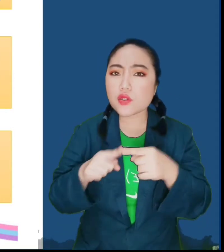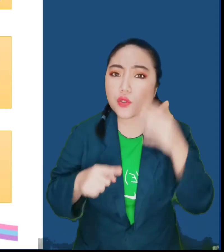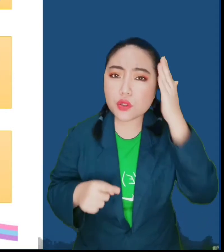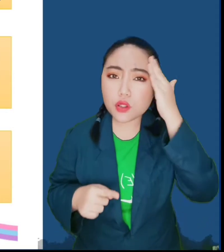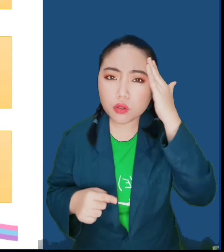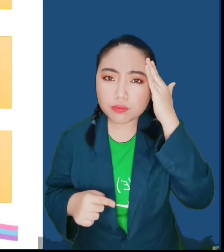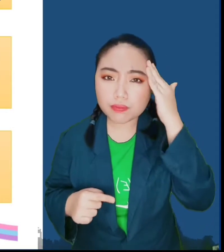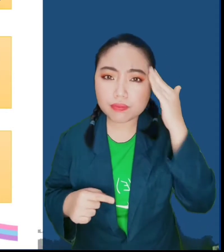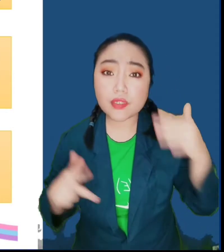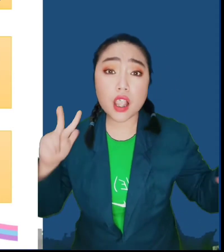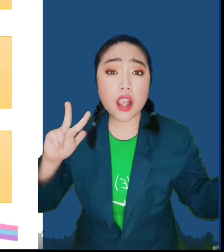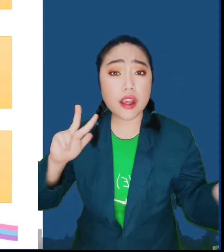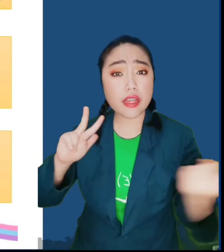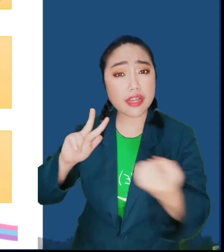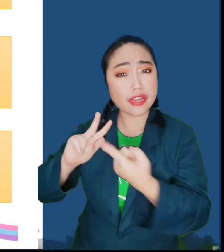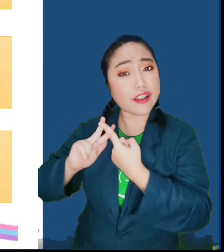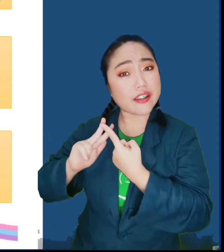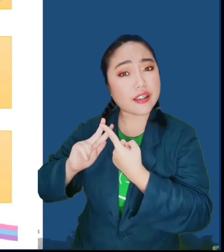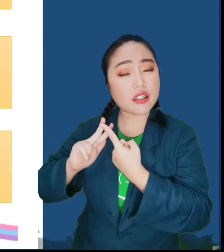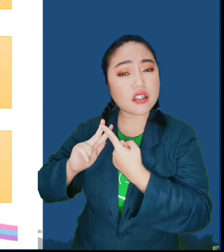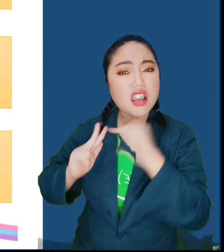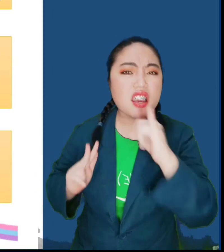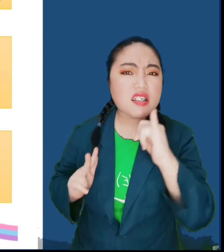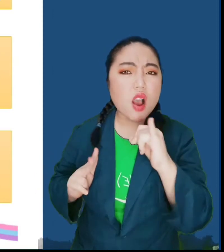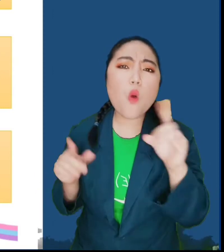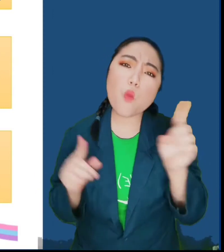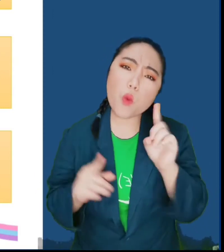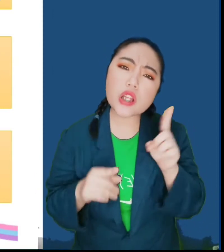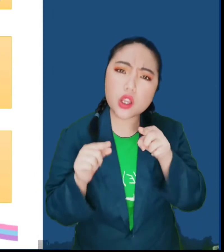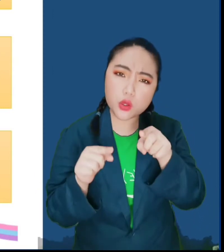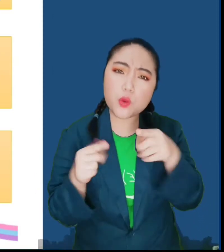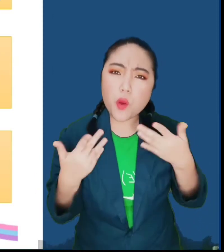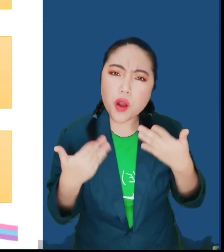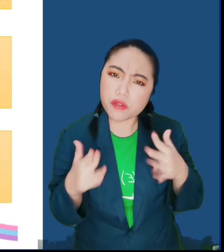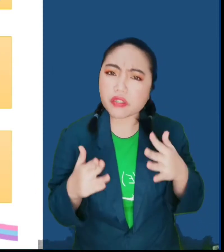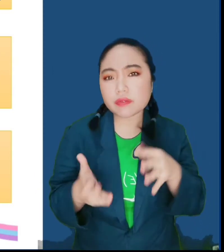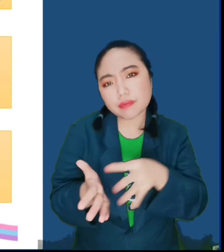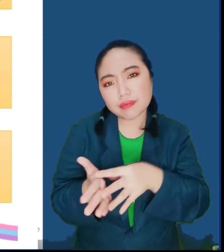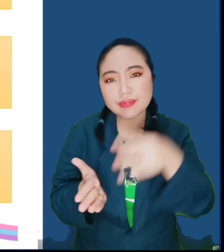And third is what you have already learned.